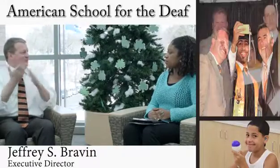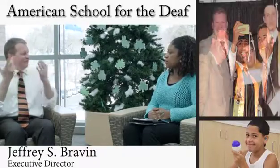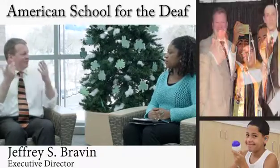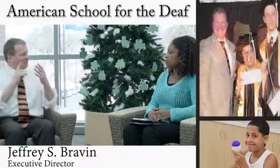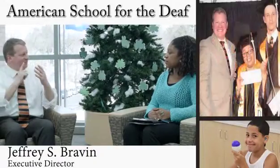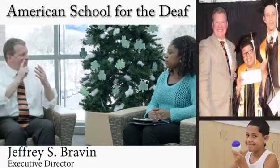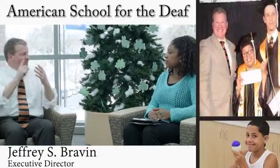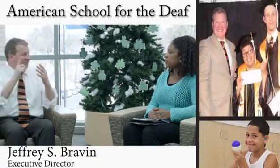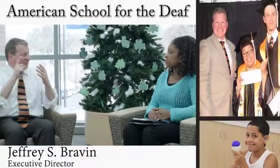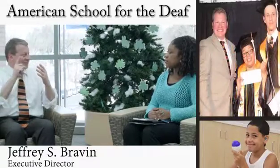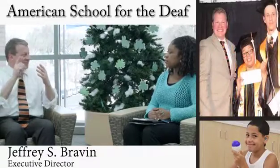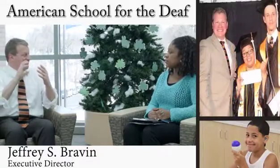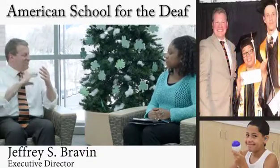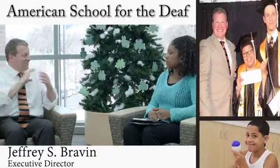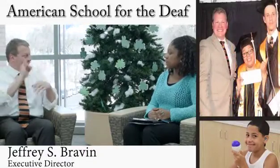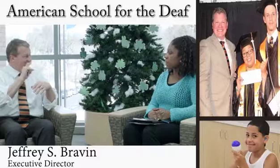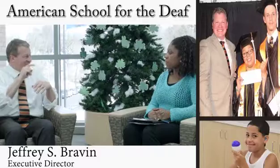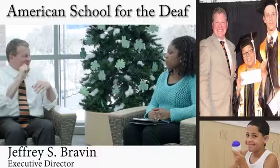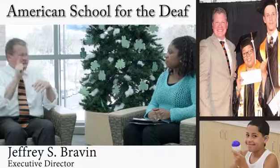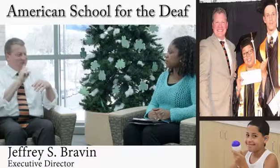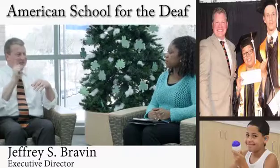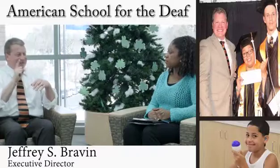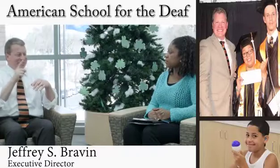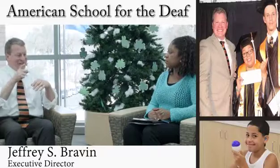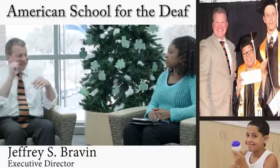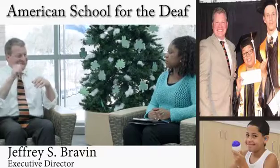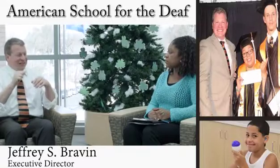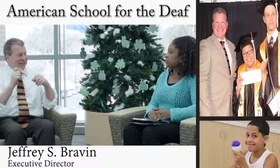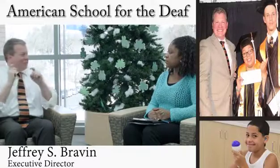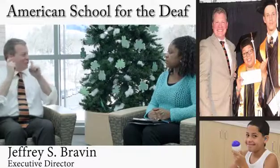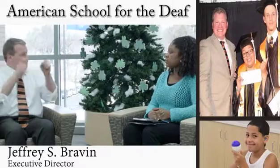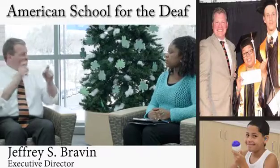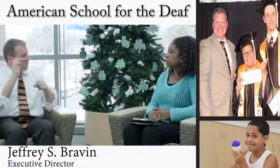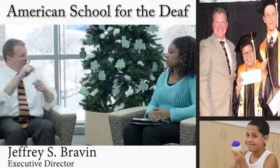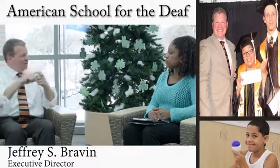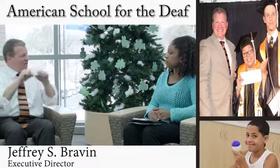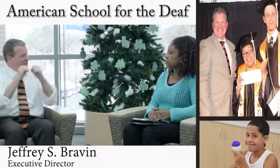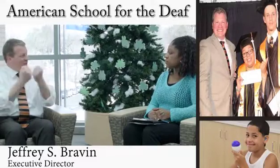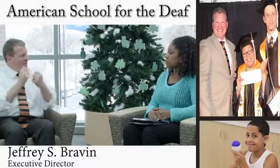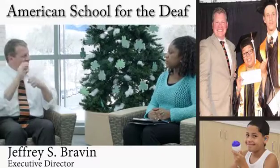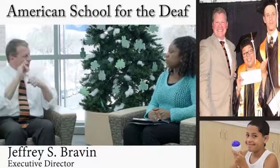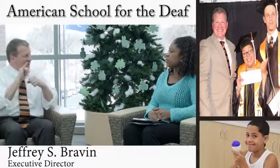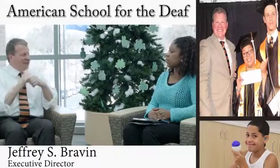them achieve and become productive citizens where they can give back to